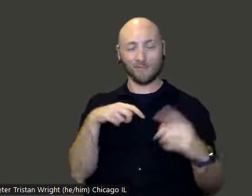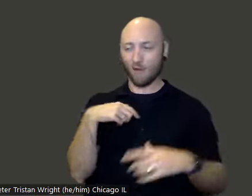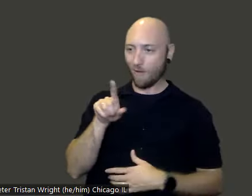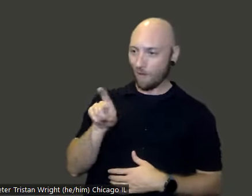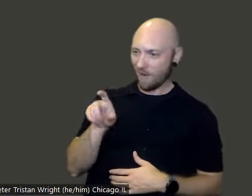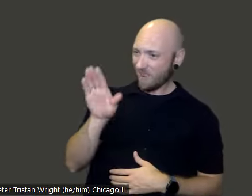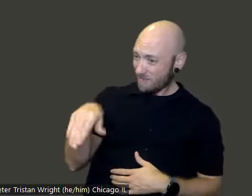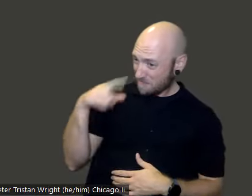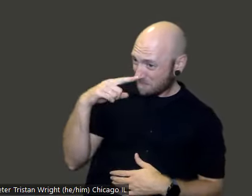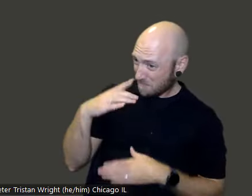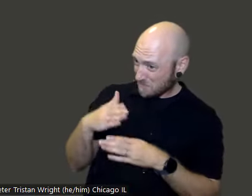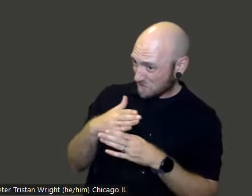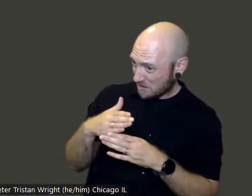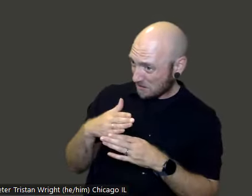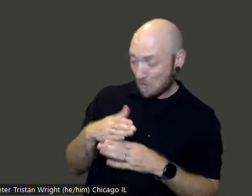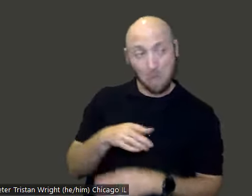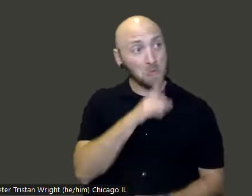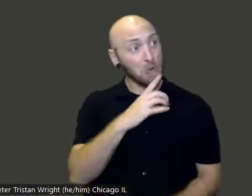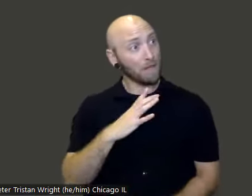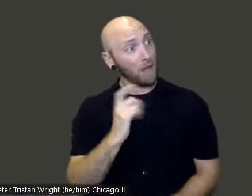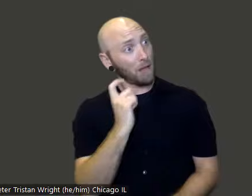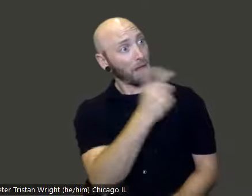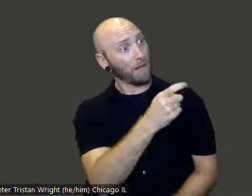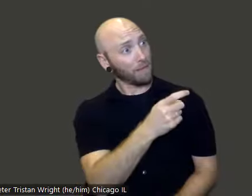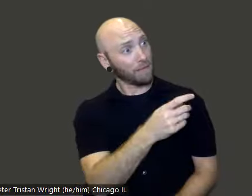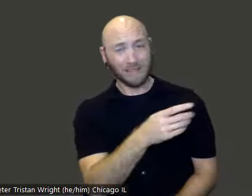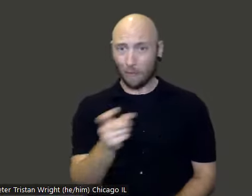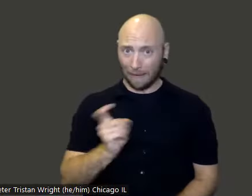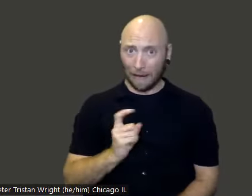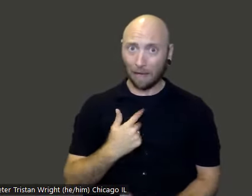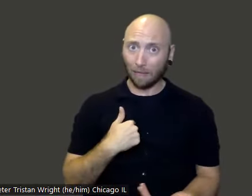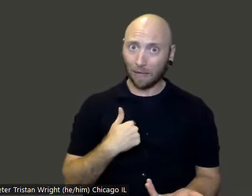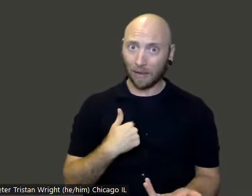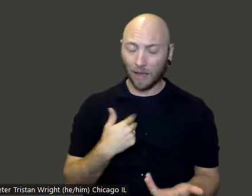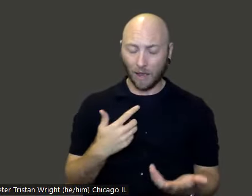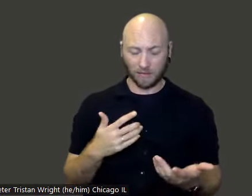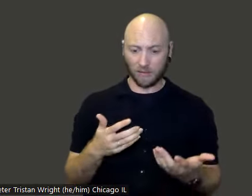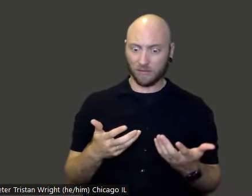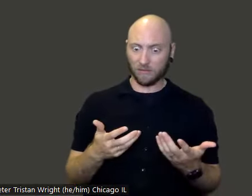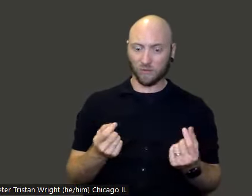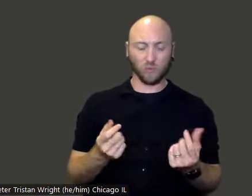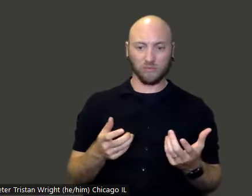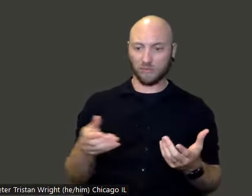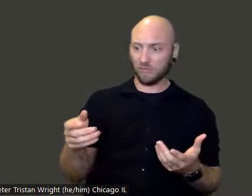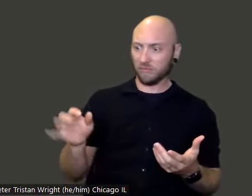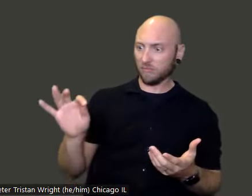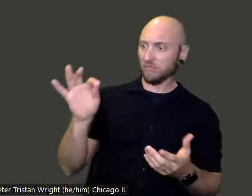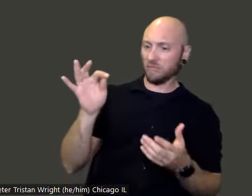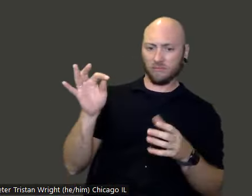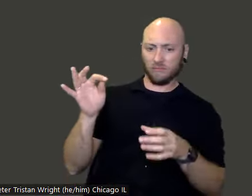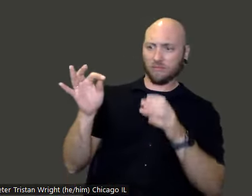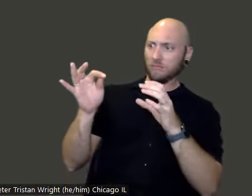gave me some, and I didn't know what to do with any of it. And I just would, went